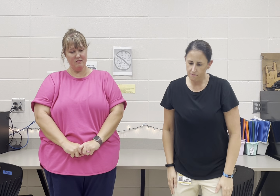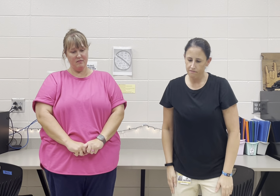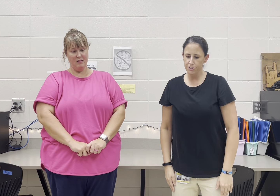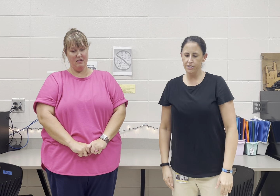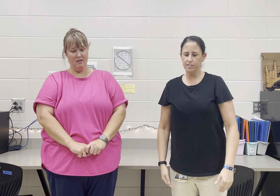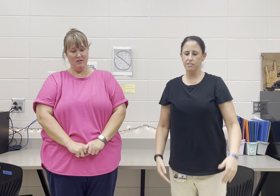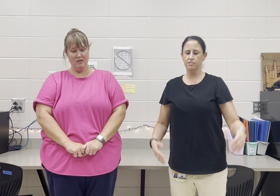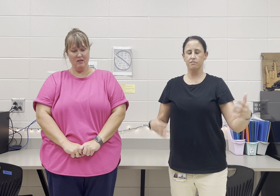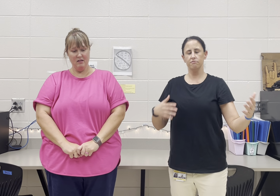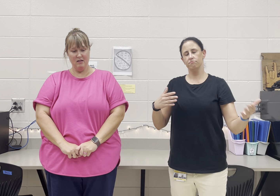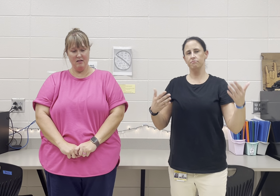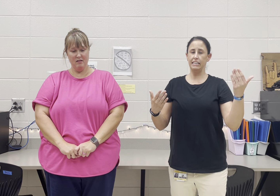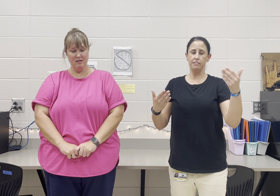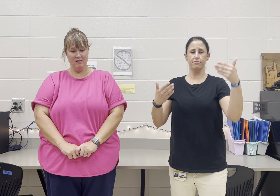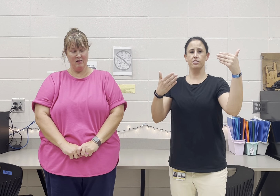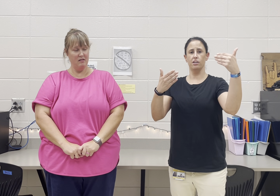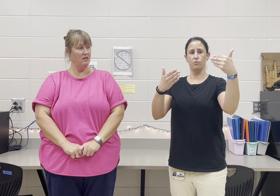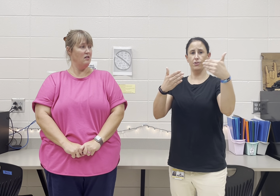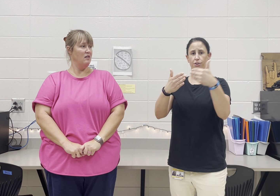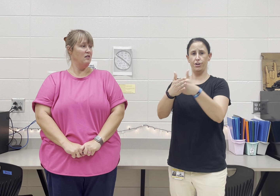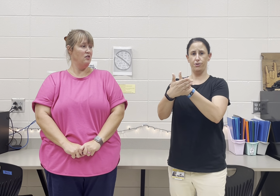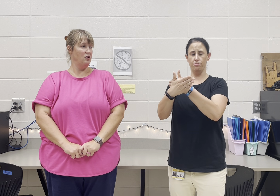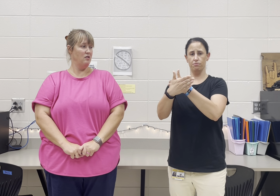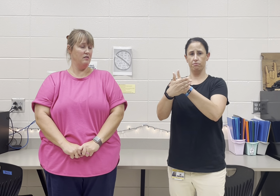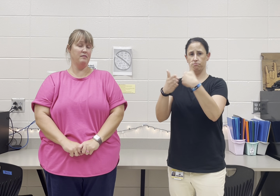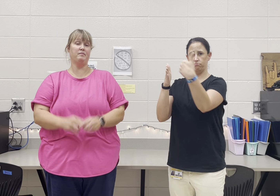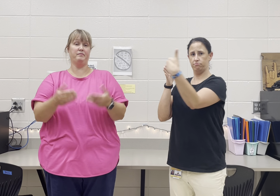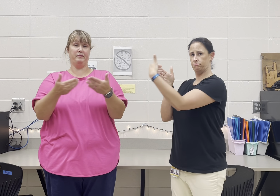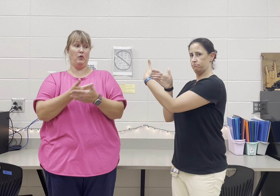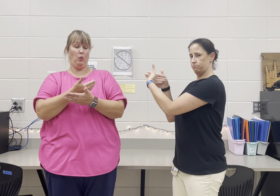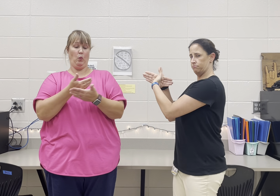New Year's Eve. So new